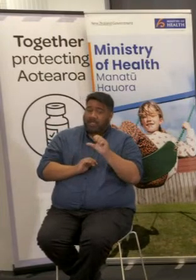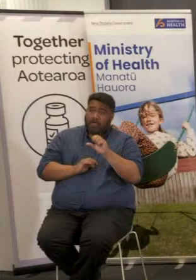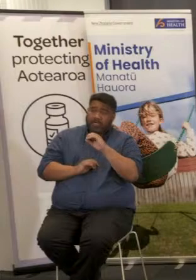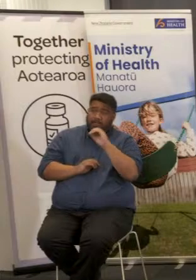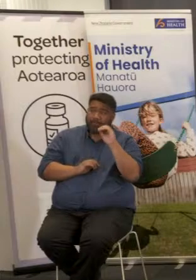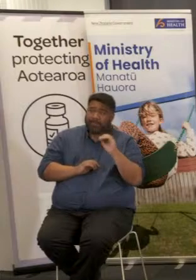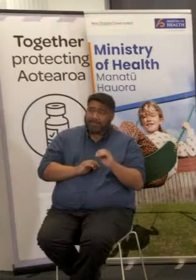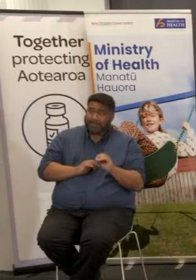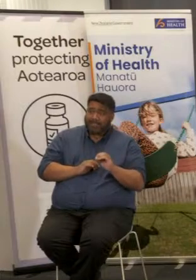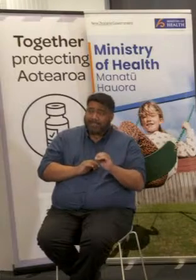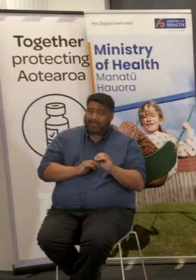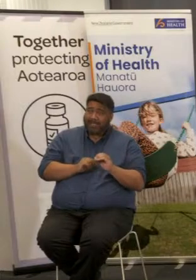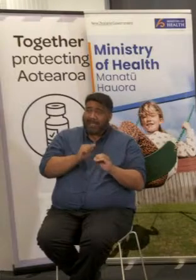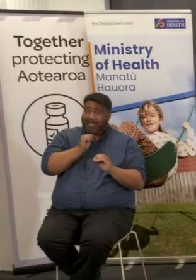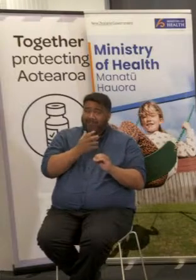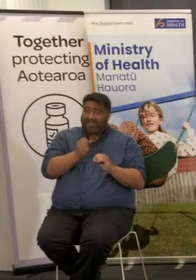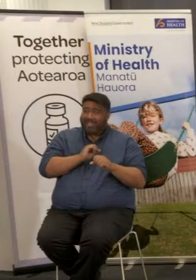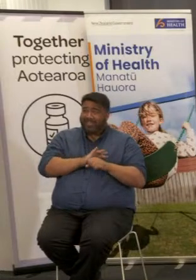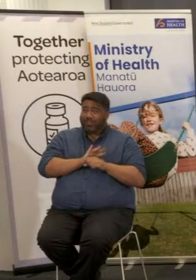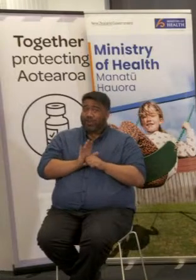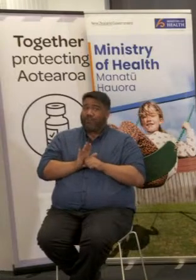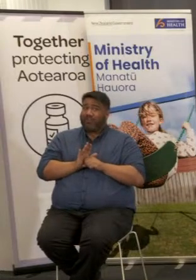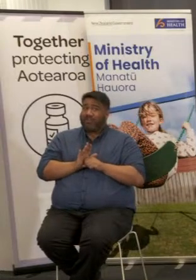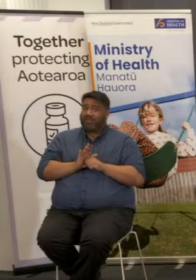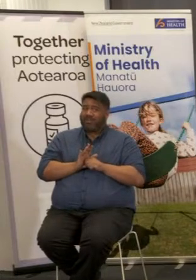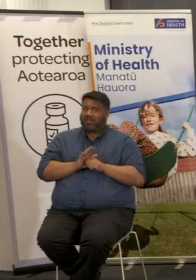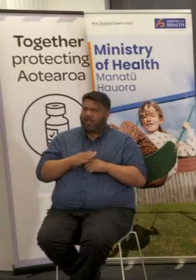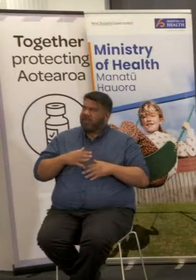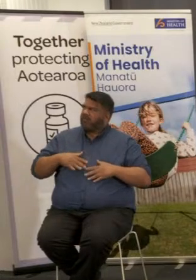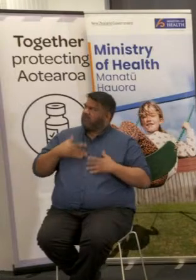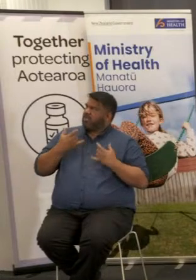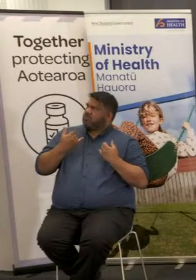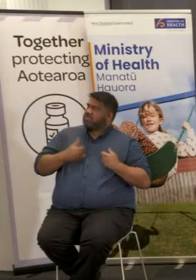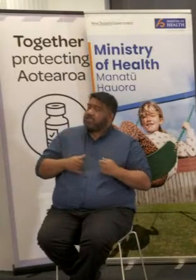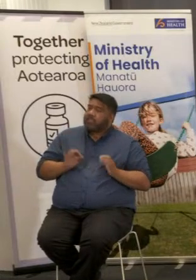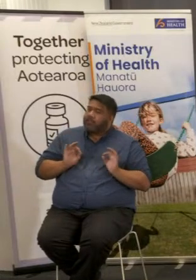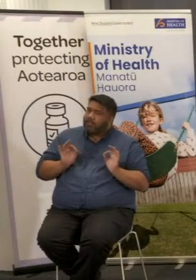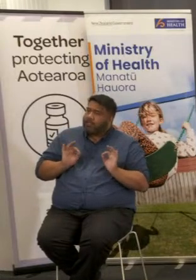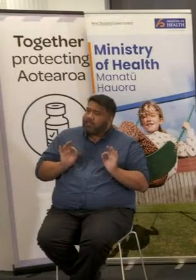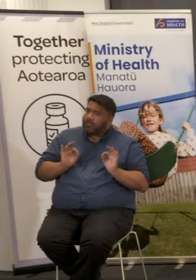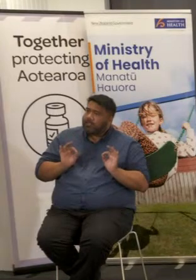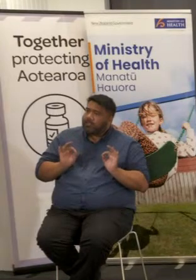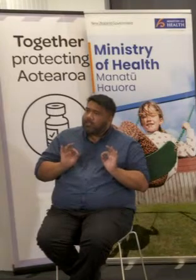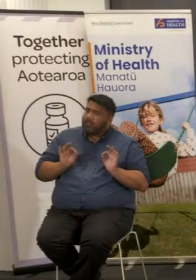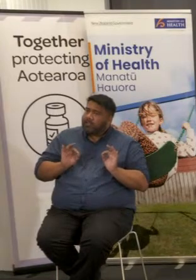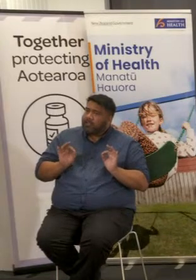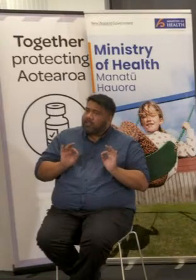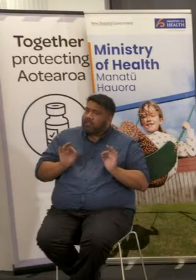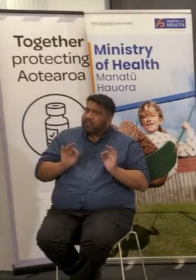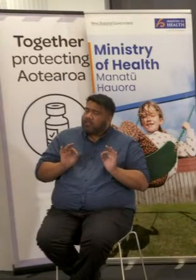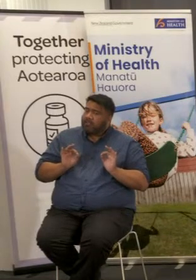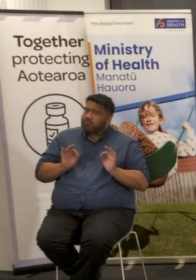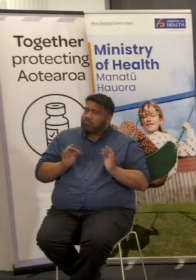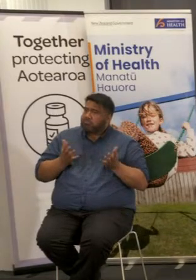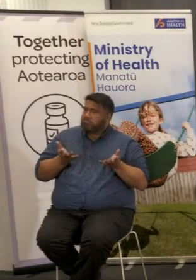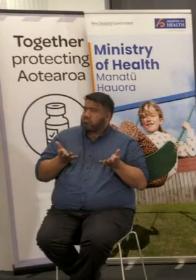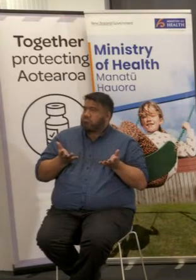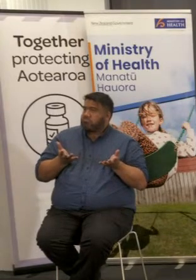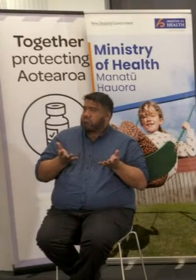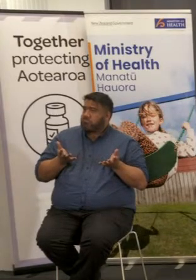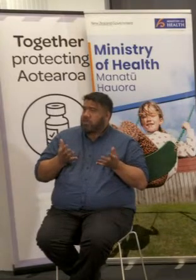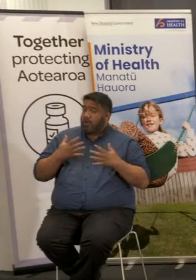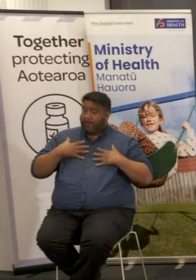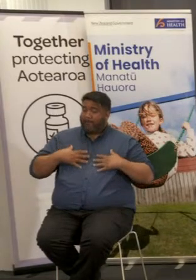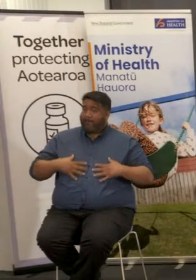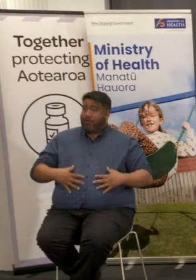get symptomatic infection. So they don't even know they're a case, and even if they do get the virus comes in contact with them, their body